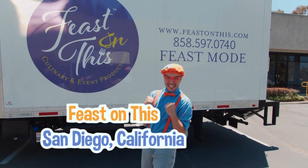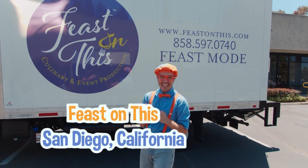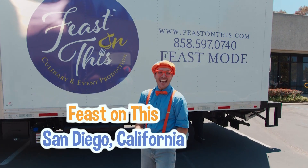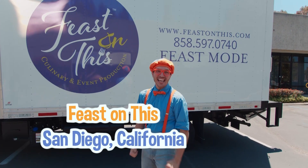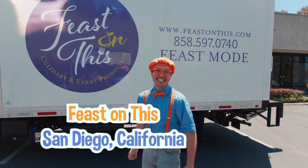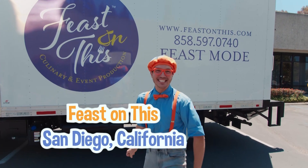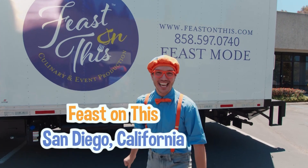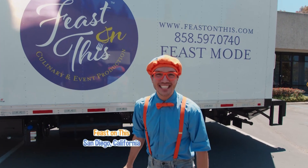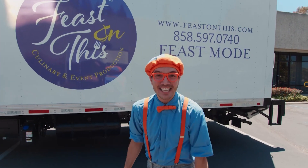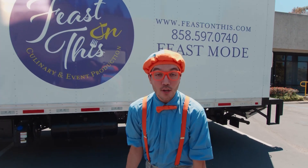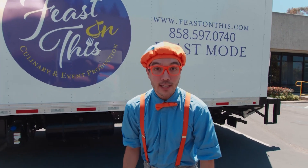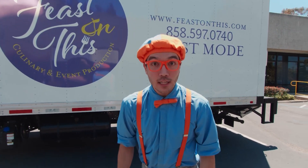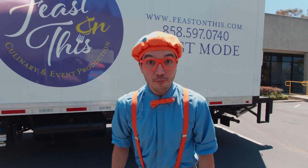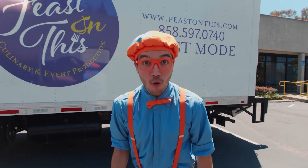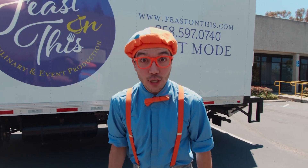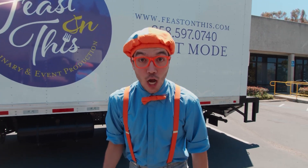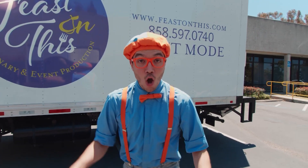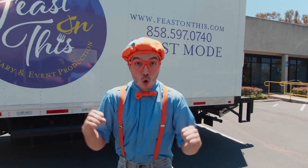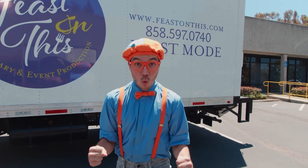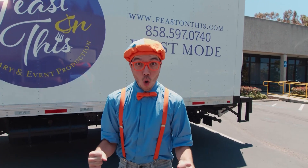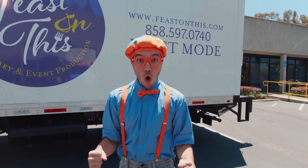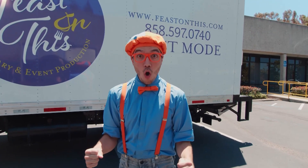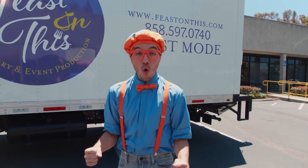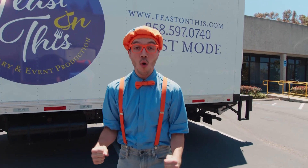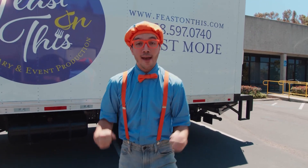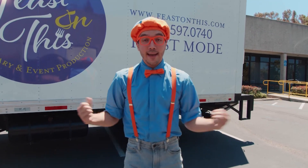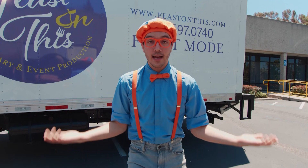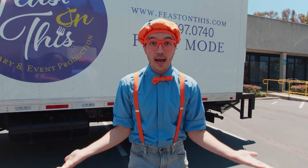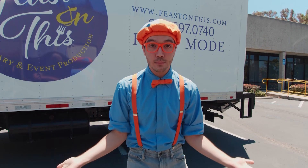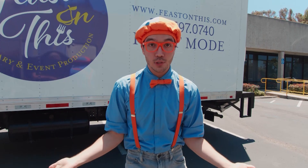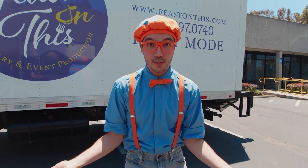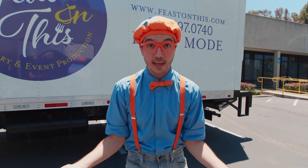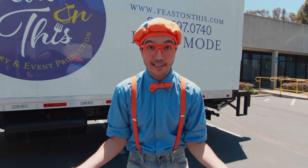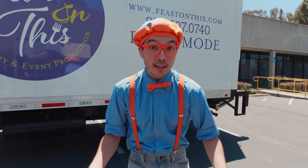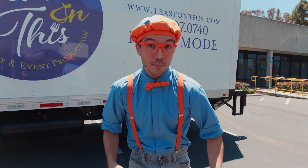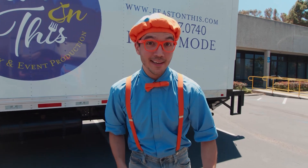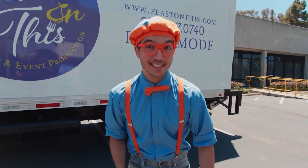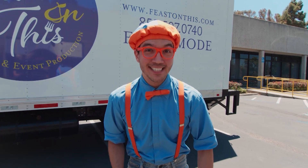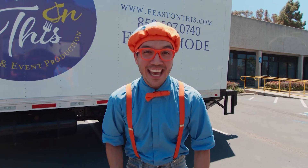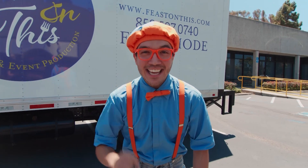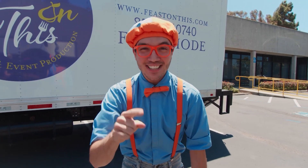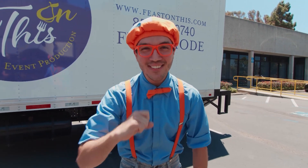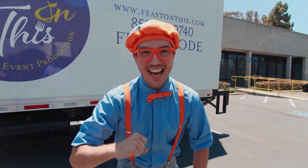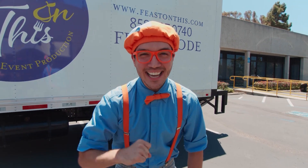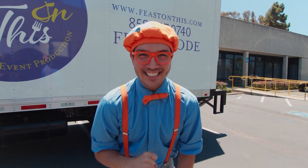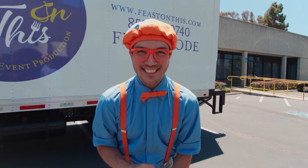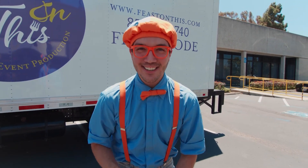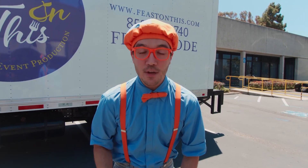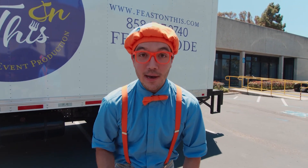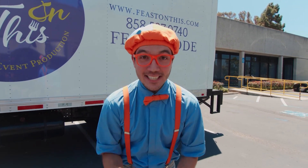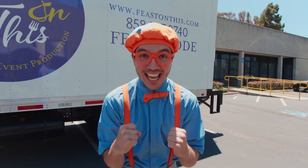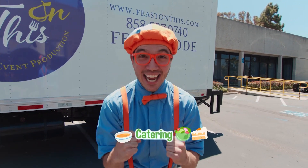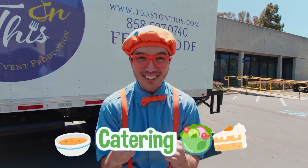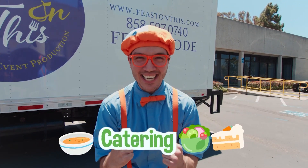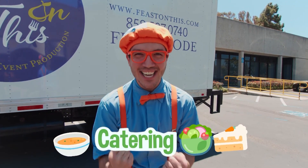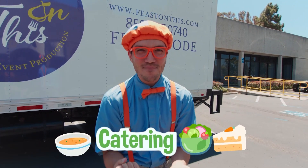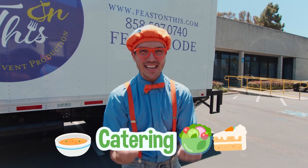In San Diego, California! Whoa! And I am so excited, because today, you and I get to learn